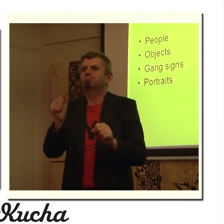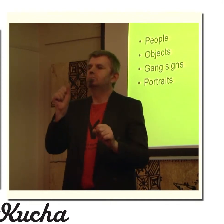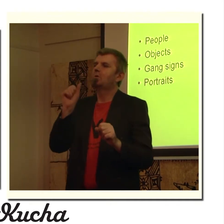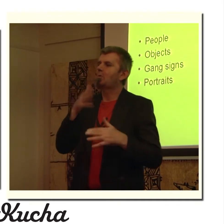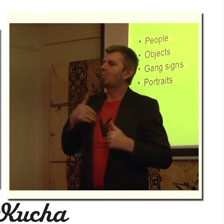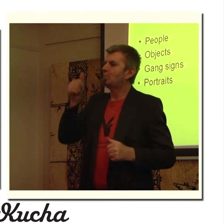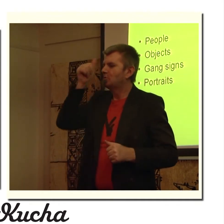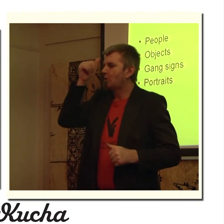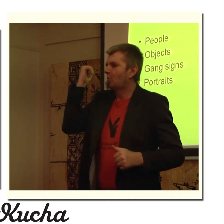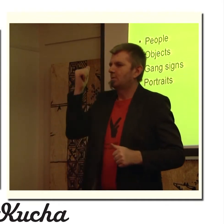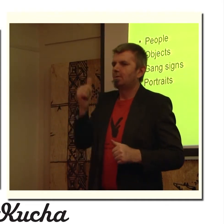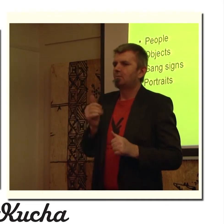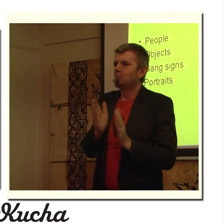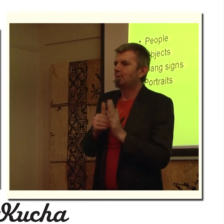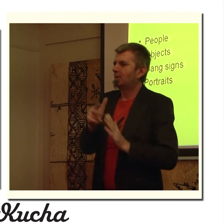So